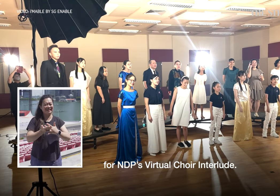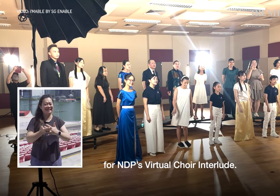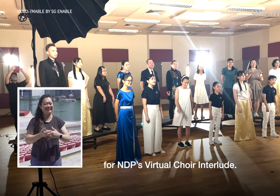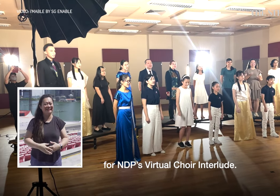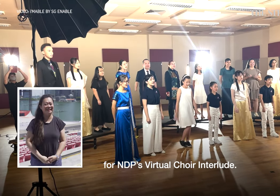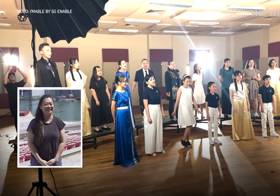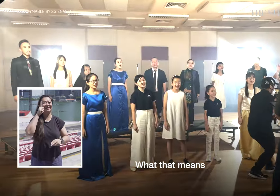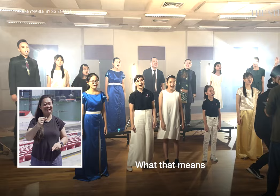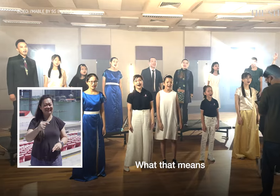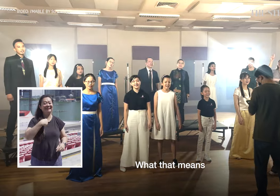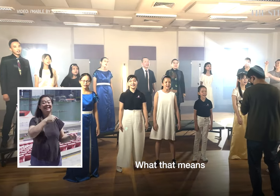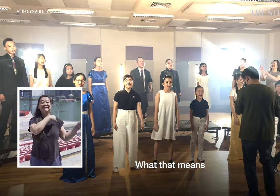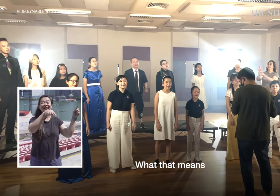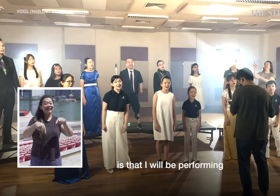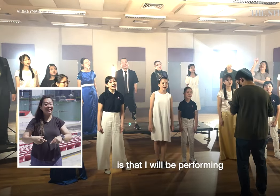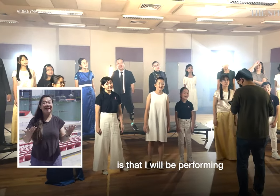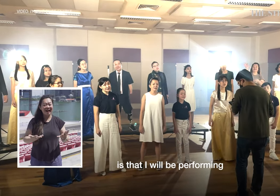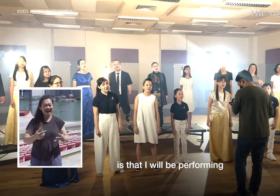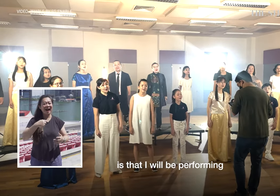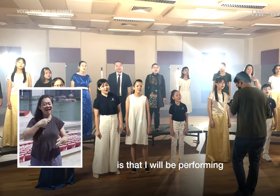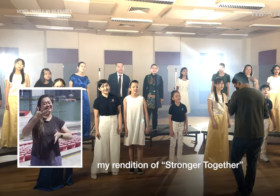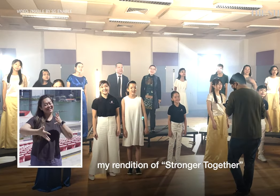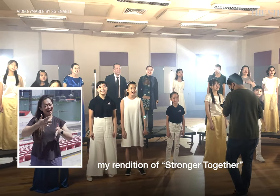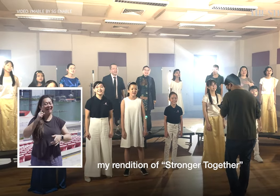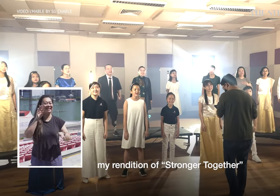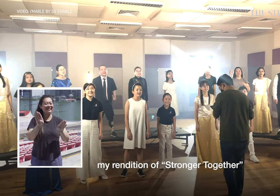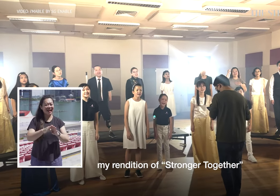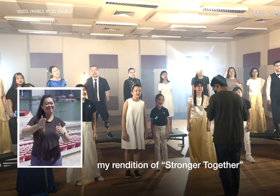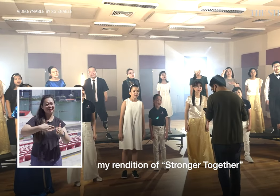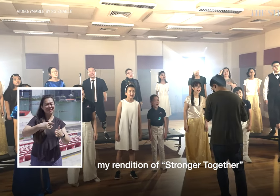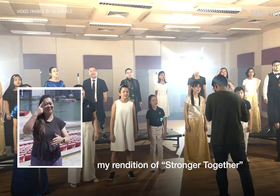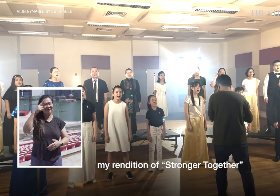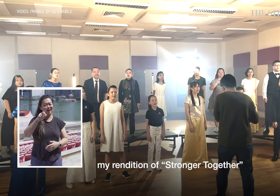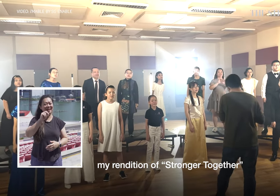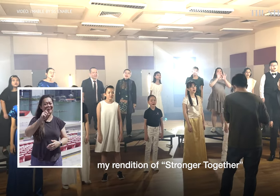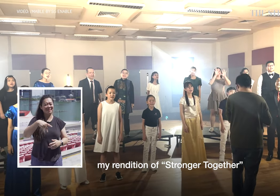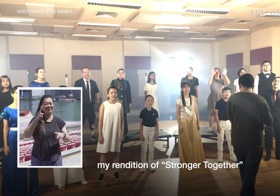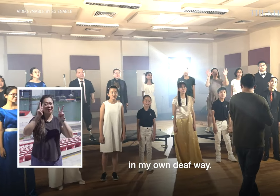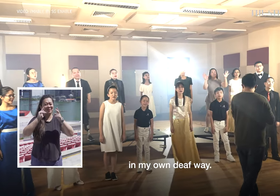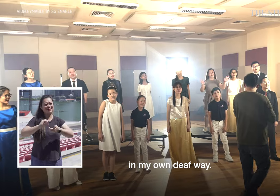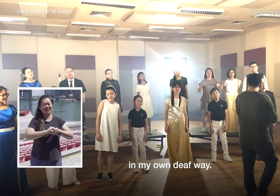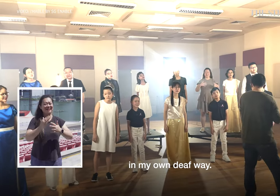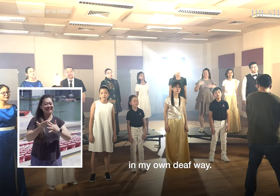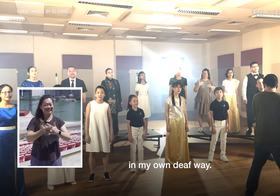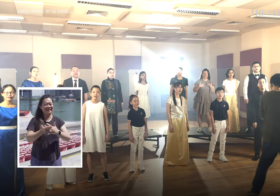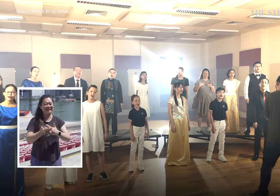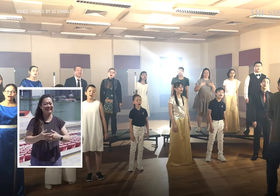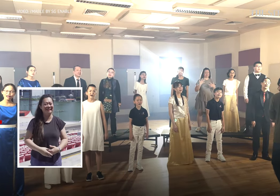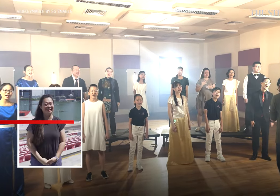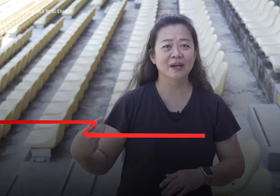virtual choir interlude. What that means is that I'll be performing my rendition of Stronger Together in my own deaf